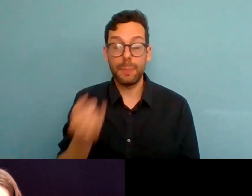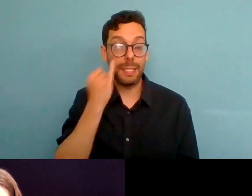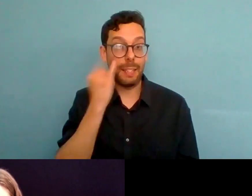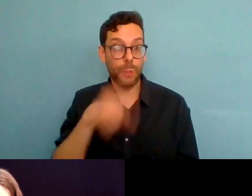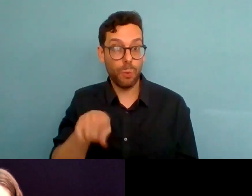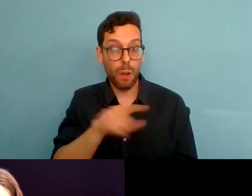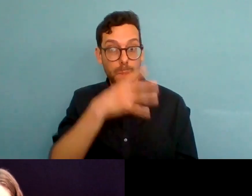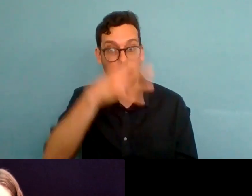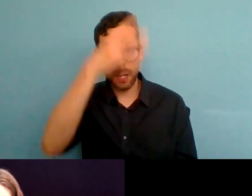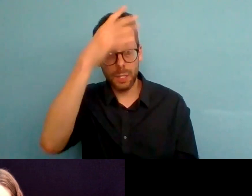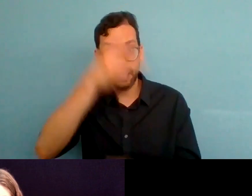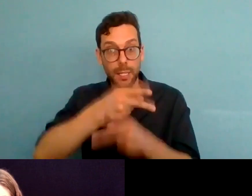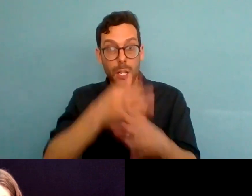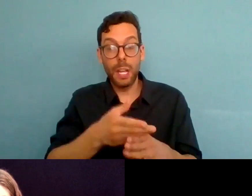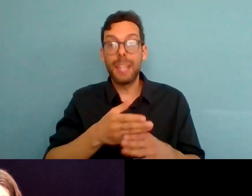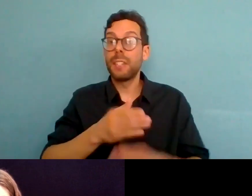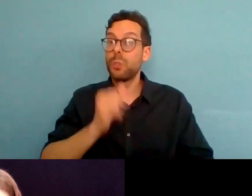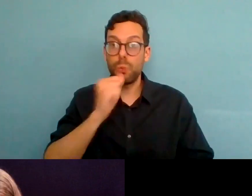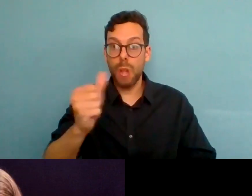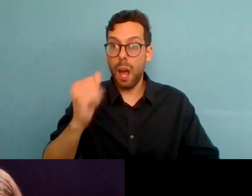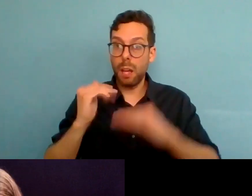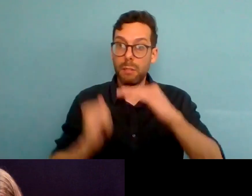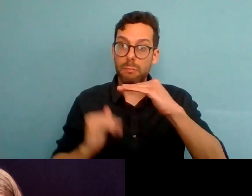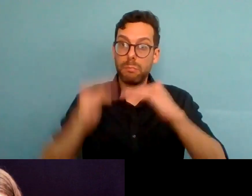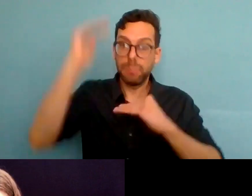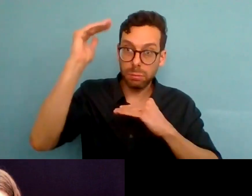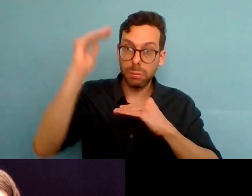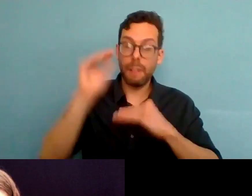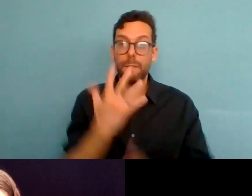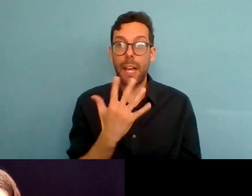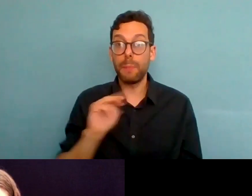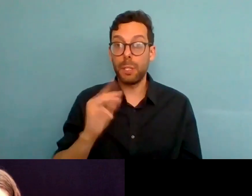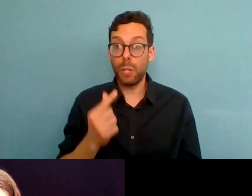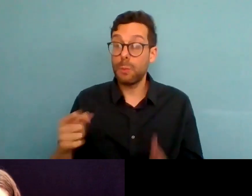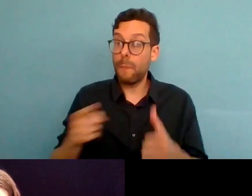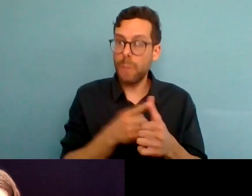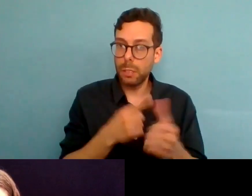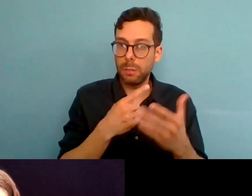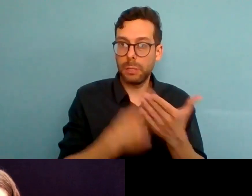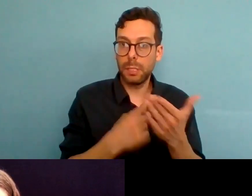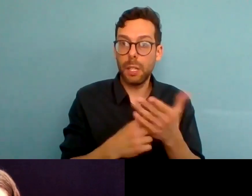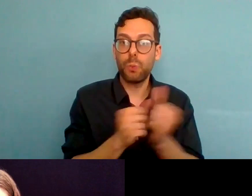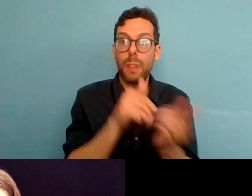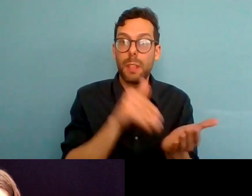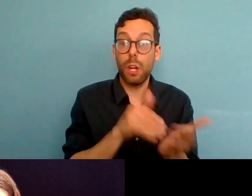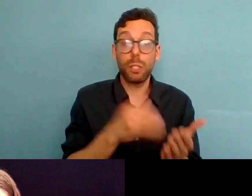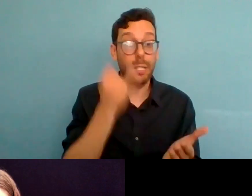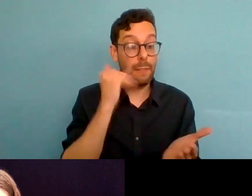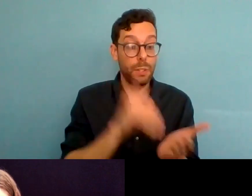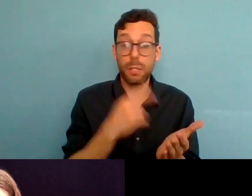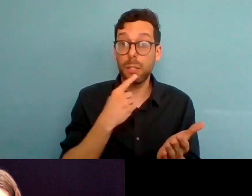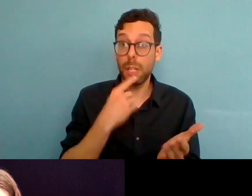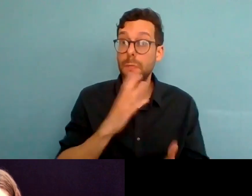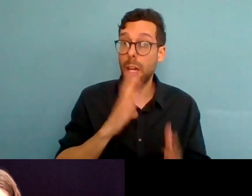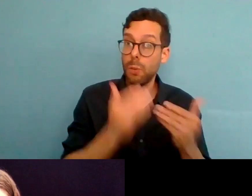me, do not go over 5 milligrams without talking to your doctor. If your doctor says go for it, that's fine. If you've already gone above